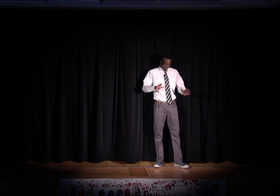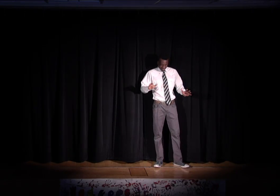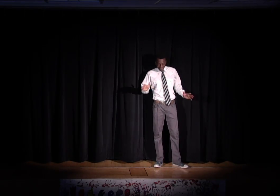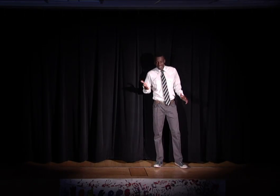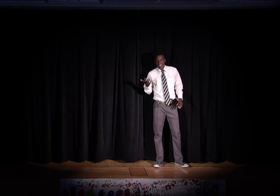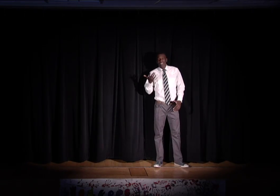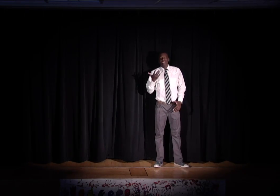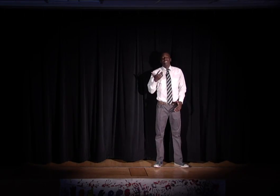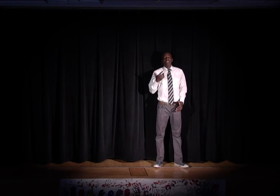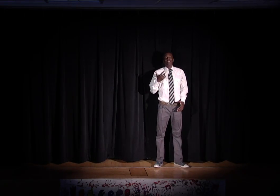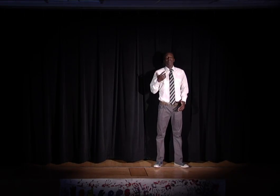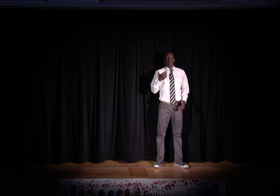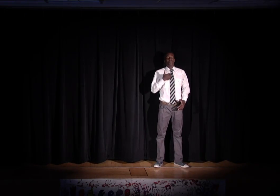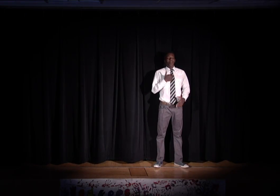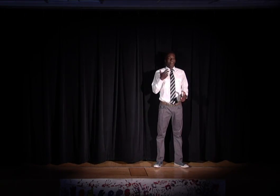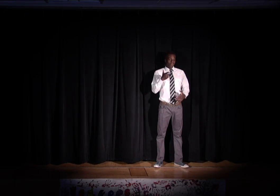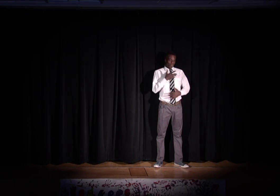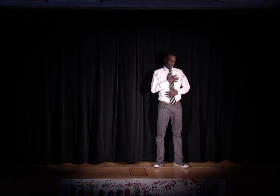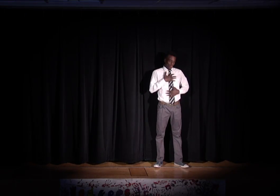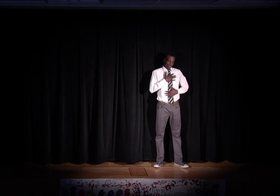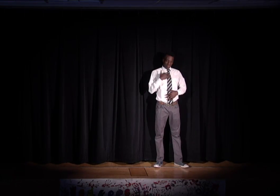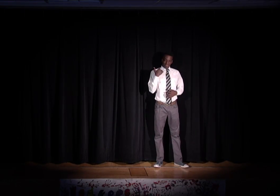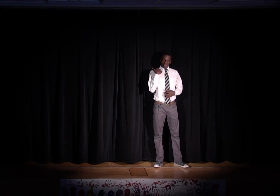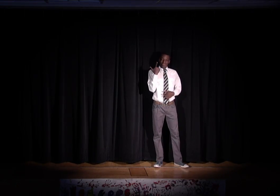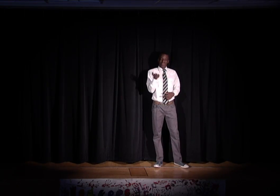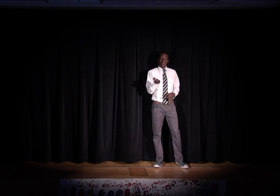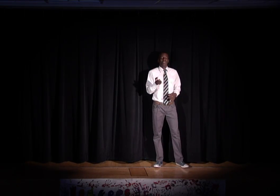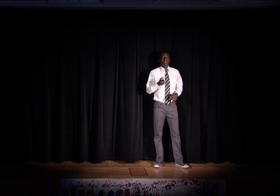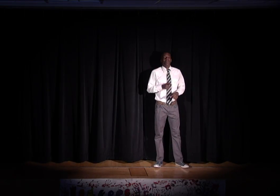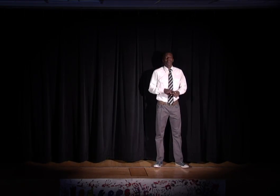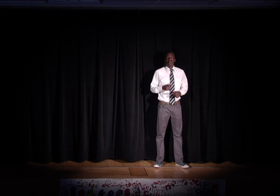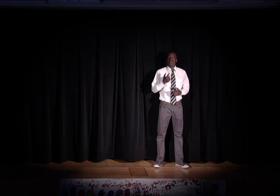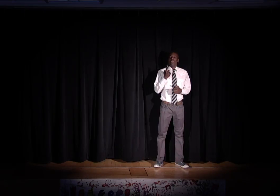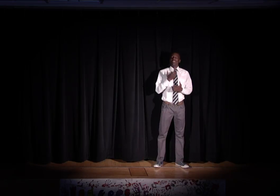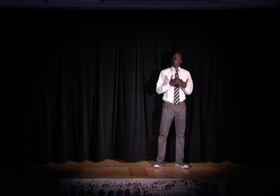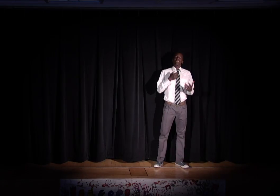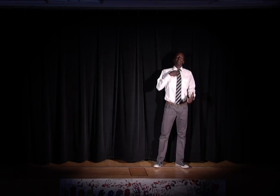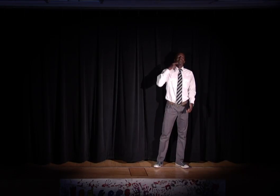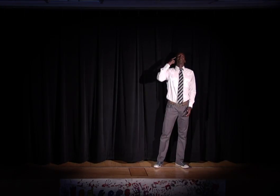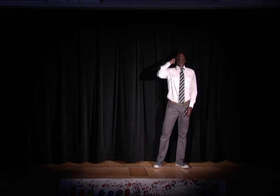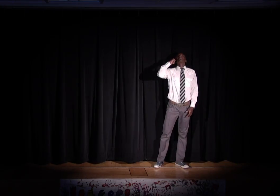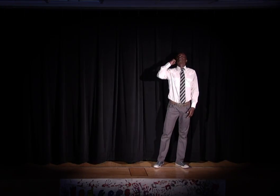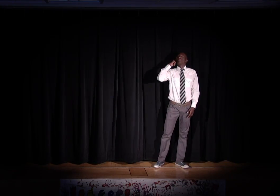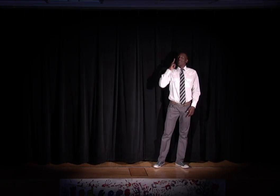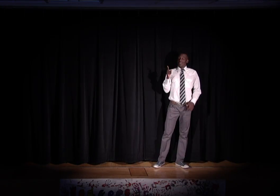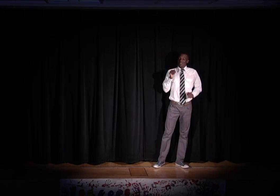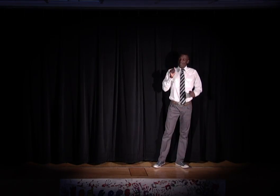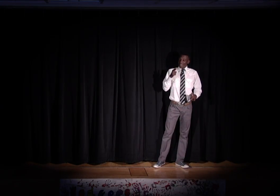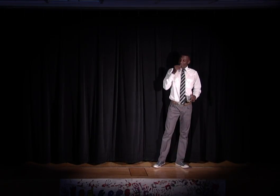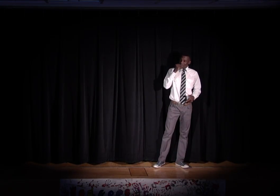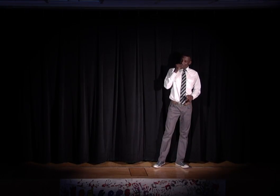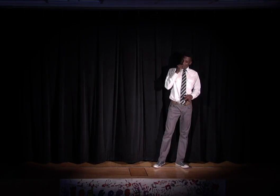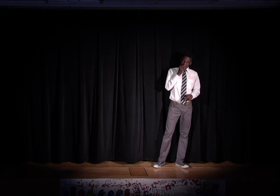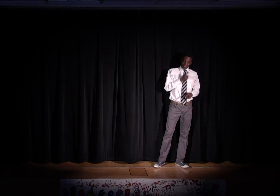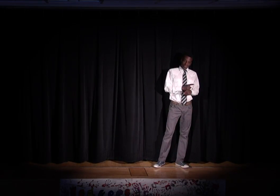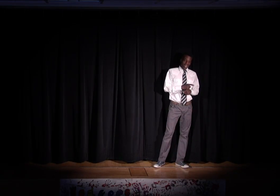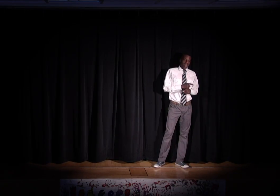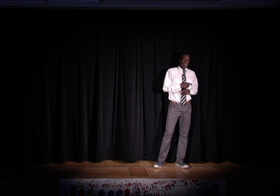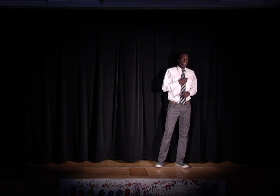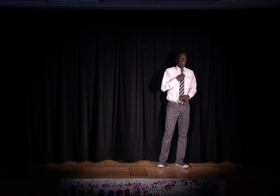I'm here again. I hope you're enjoying everything so far. One thing that came to mind that I want to tell you about, like related